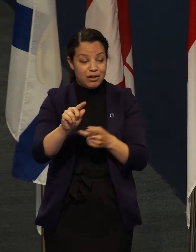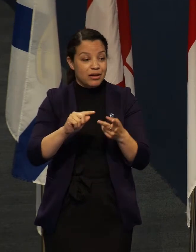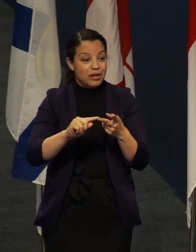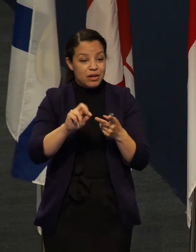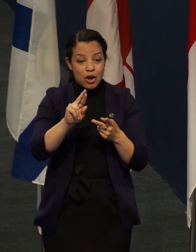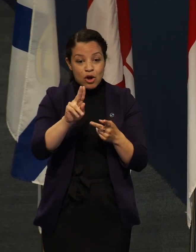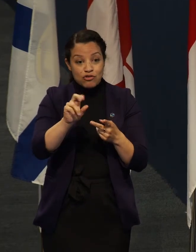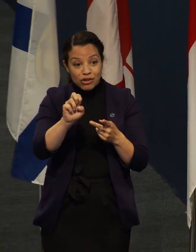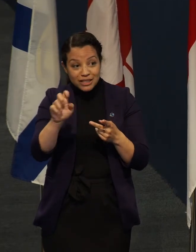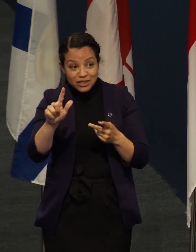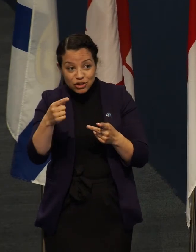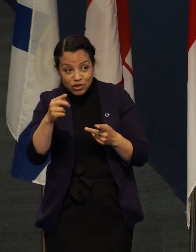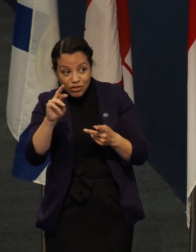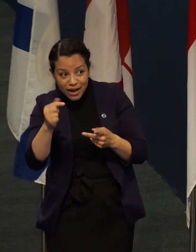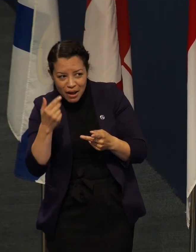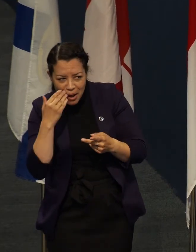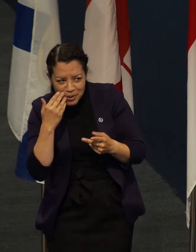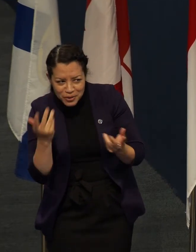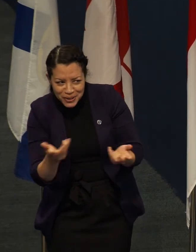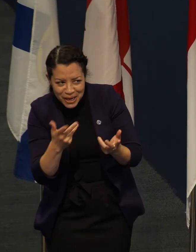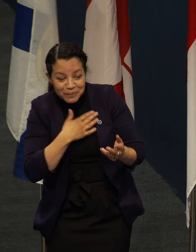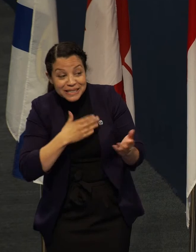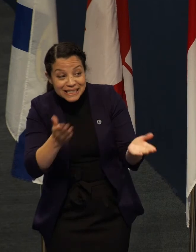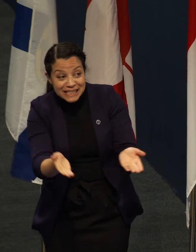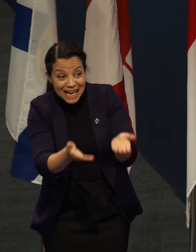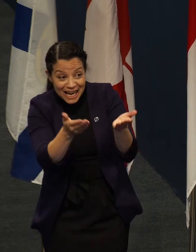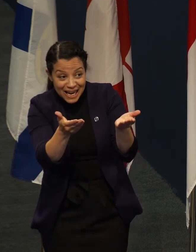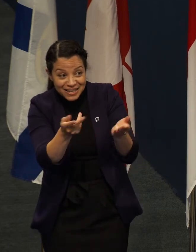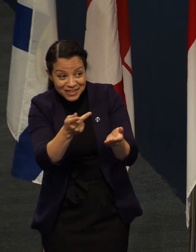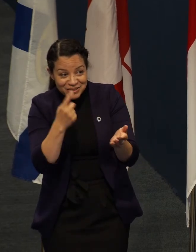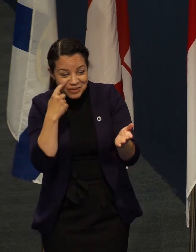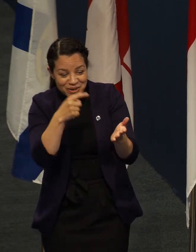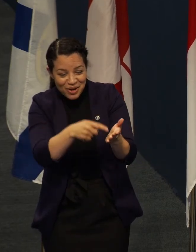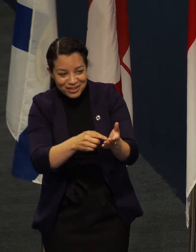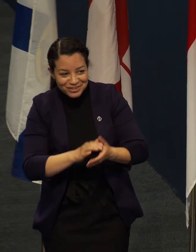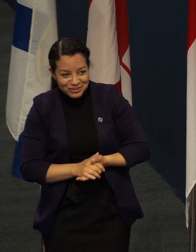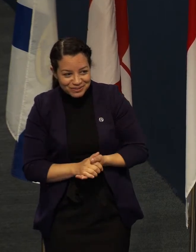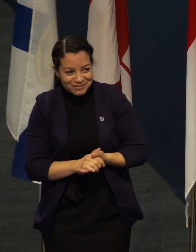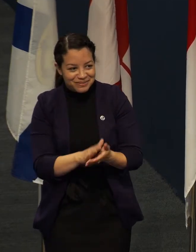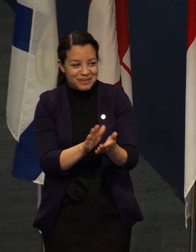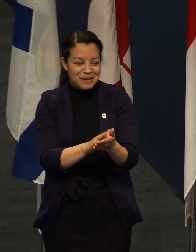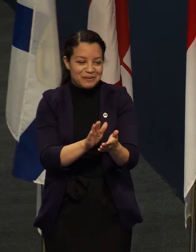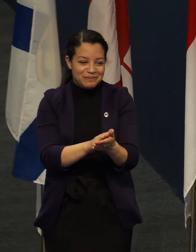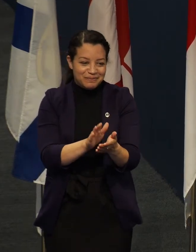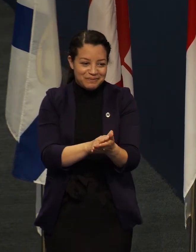you're present, which I know you are, please stand to be acknowledged.